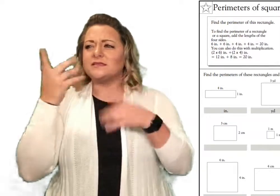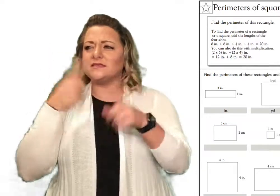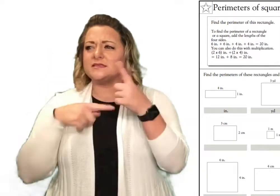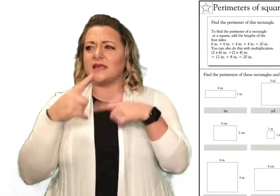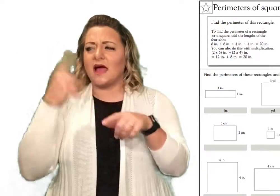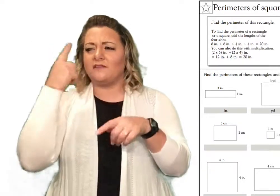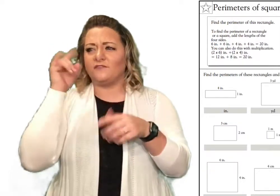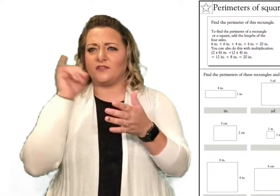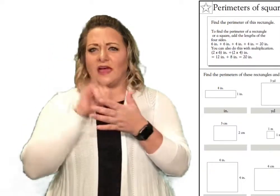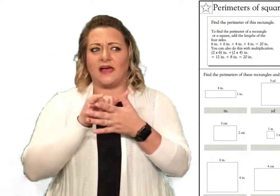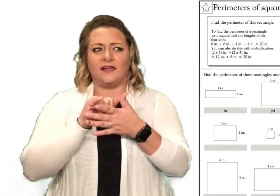the sign for that?